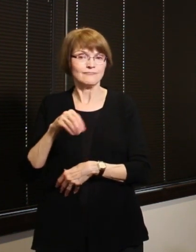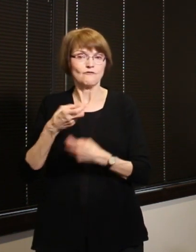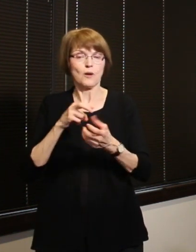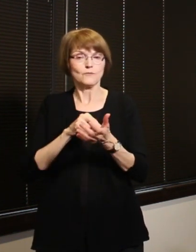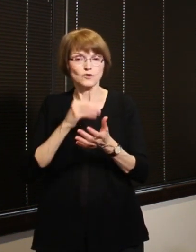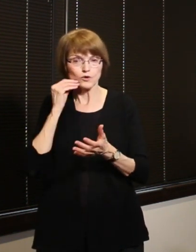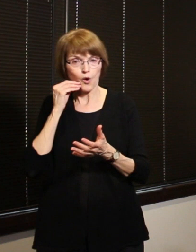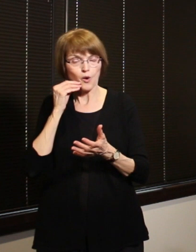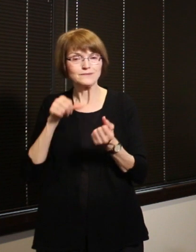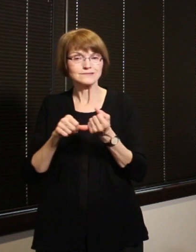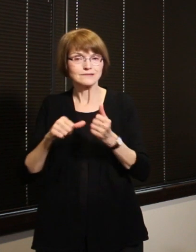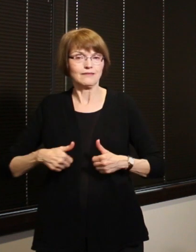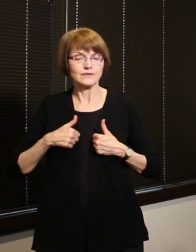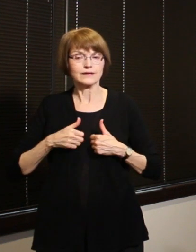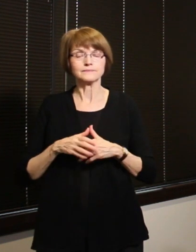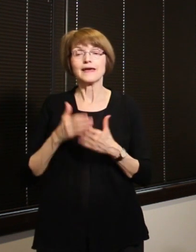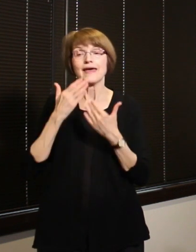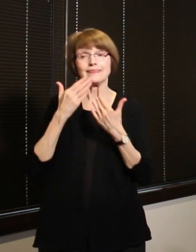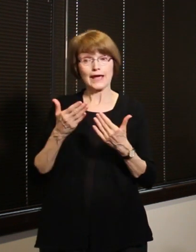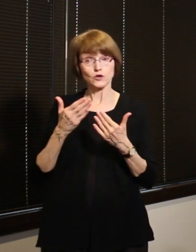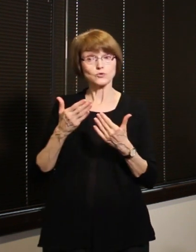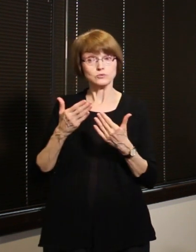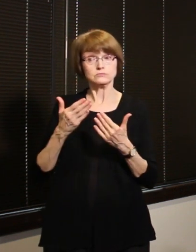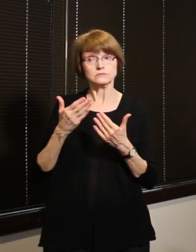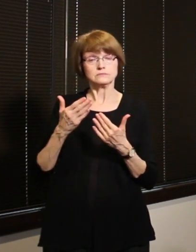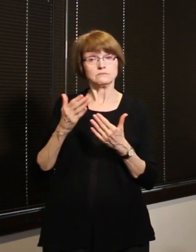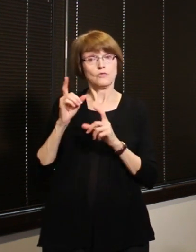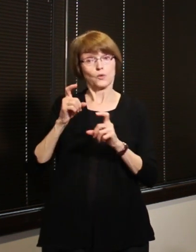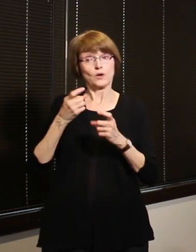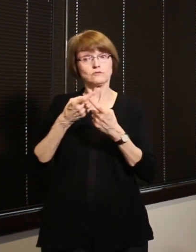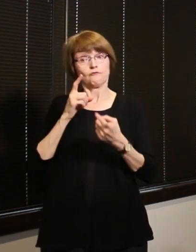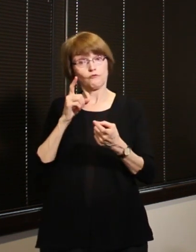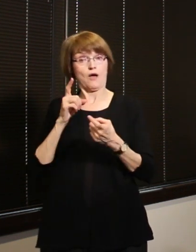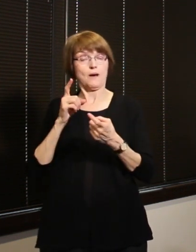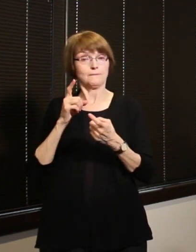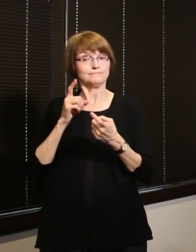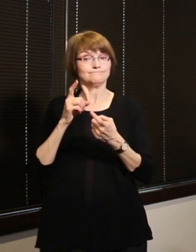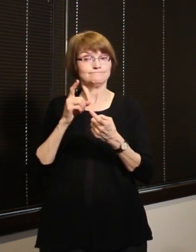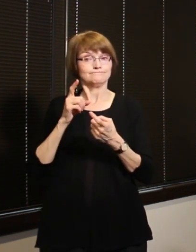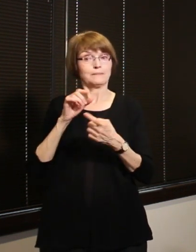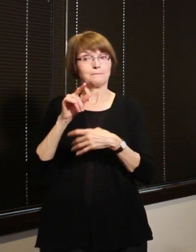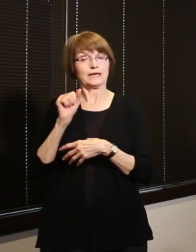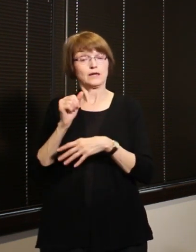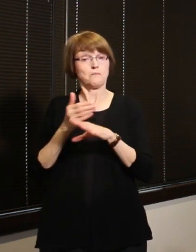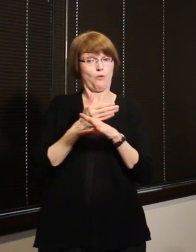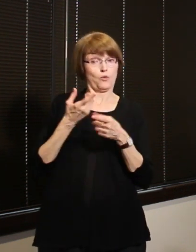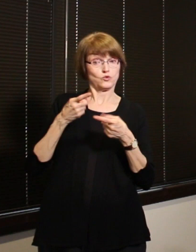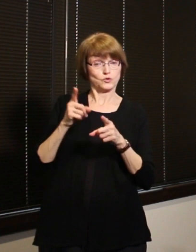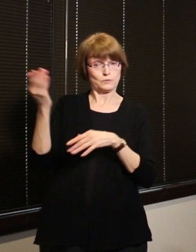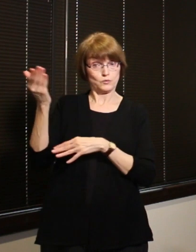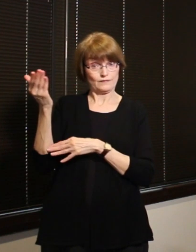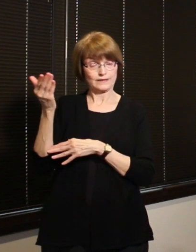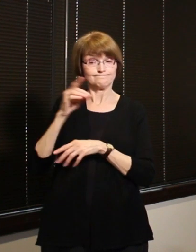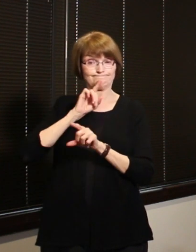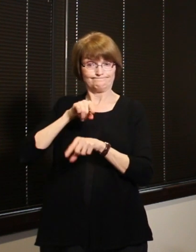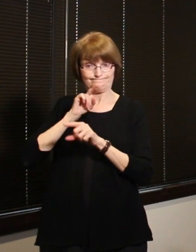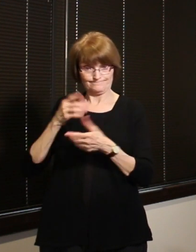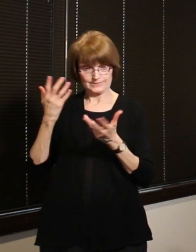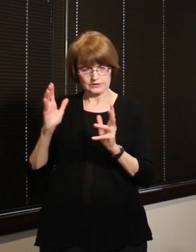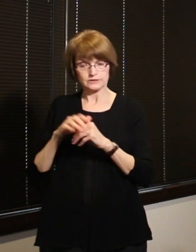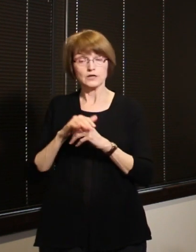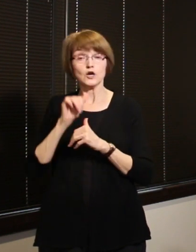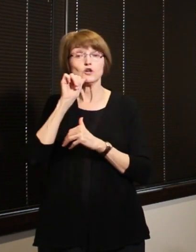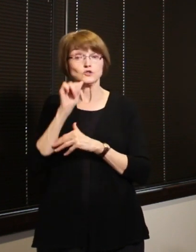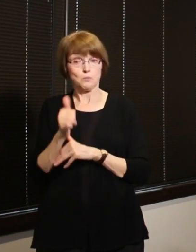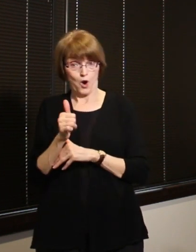Thank you. That concludes the list of questions received prior to and during today's live stream briefing. Tomorrow, the task force will release its